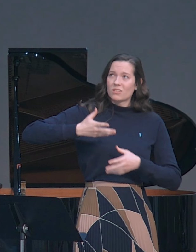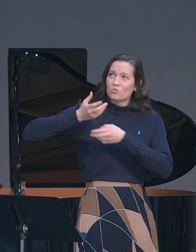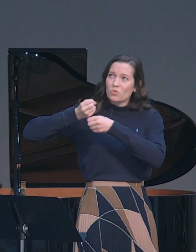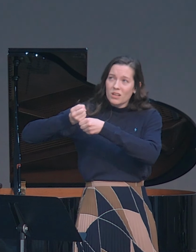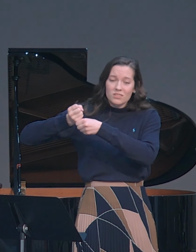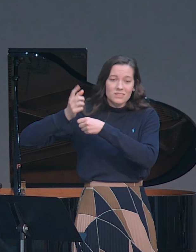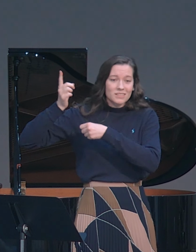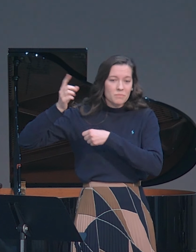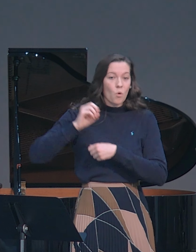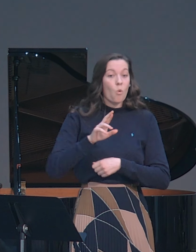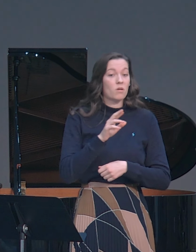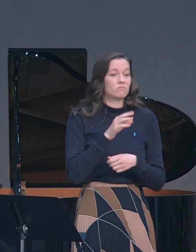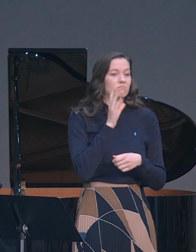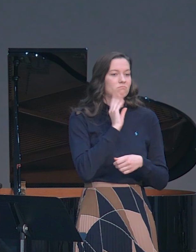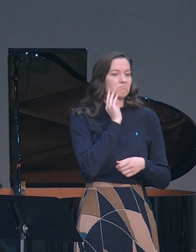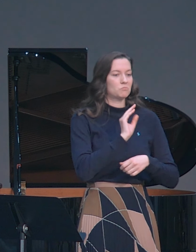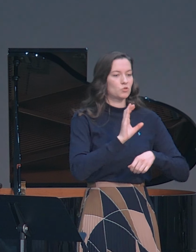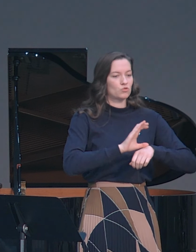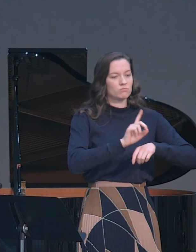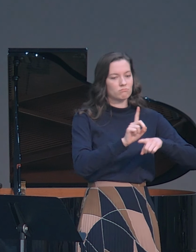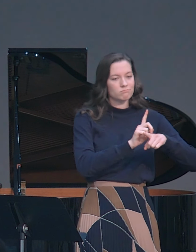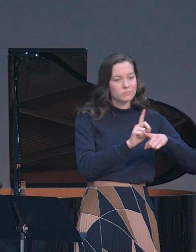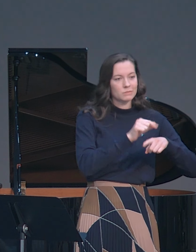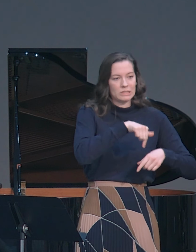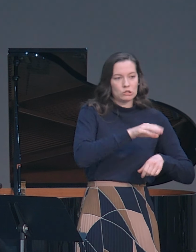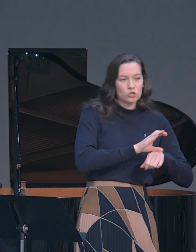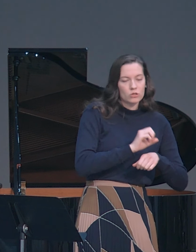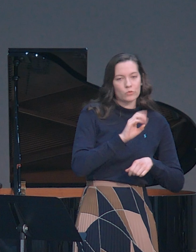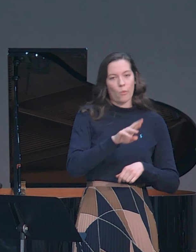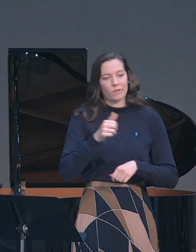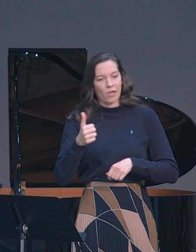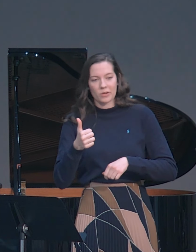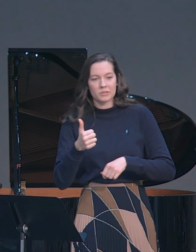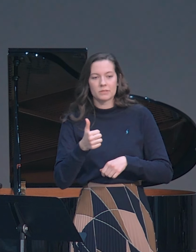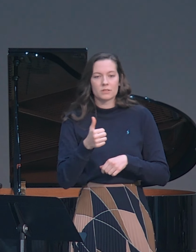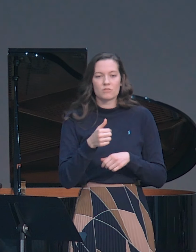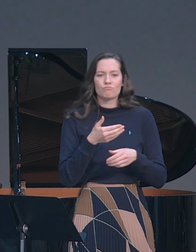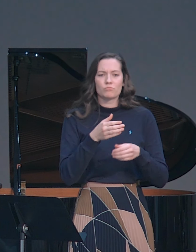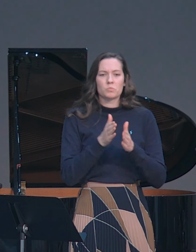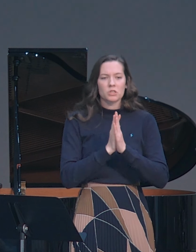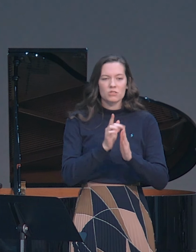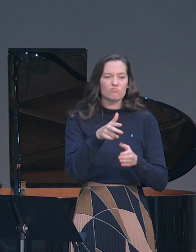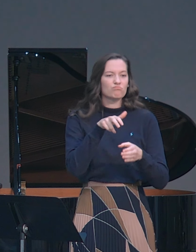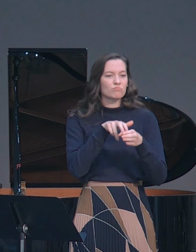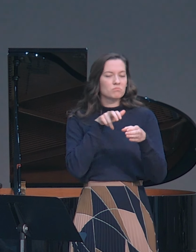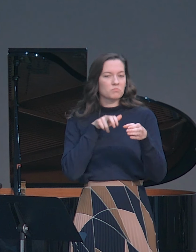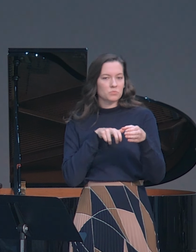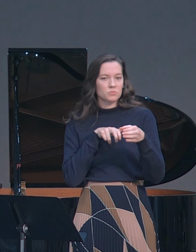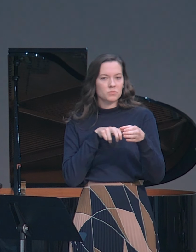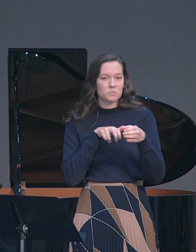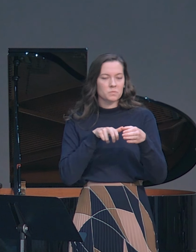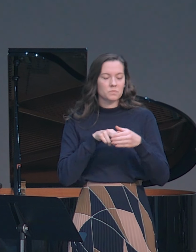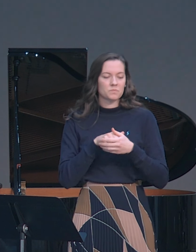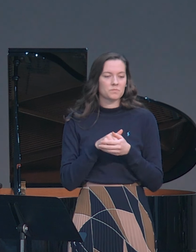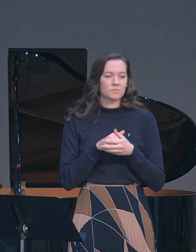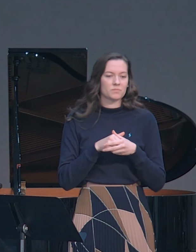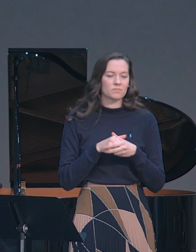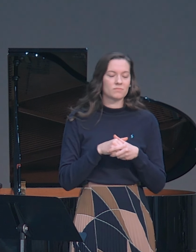at this church or another, we do ask that you refrain from partaking in the elements this morning.